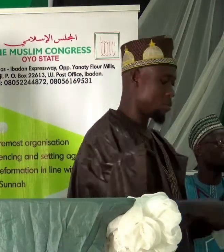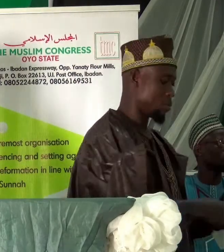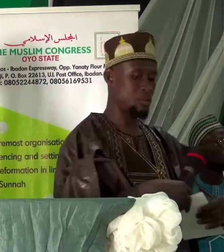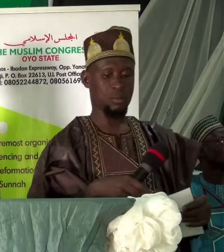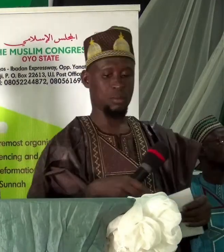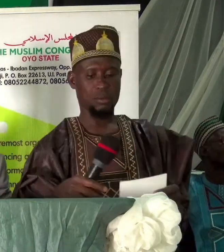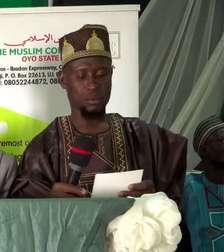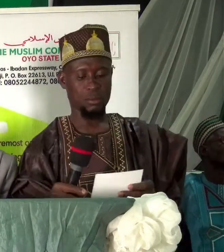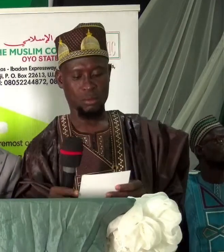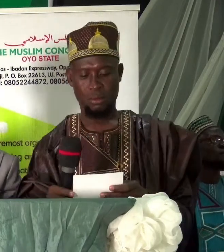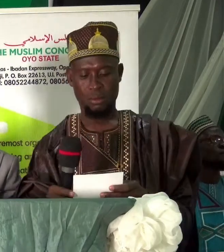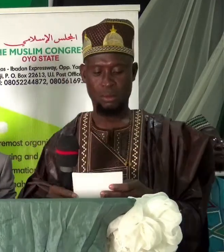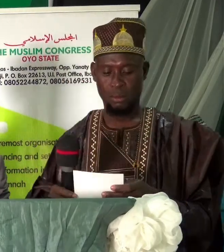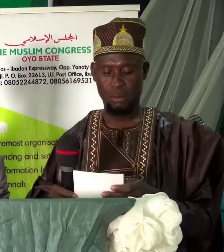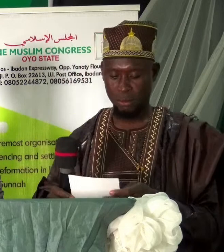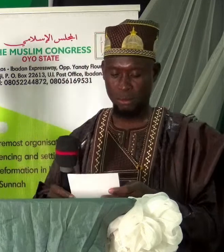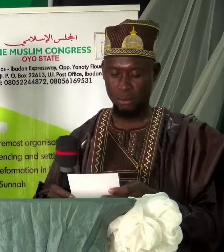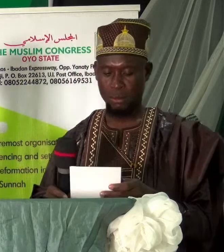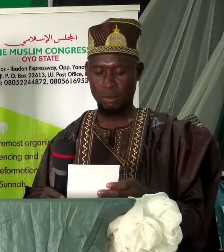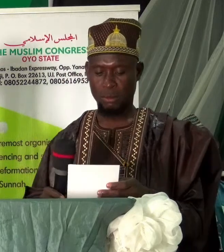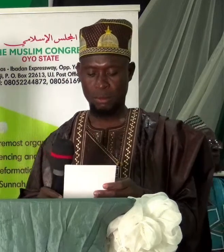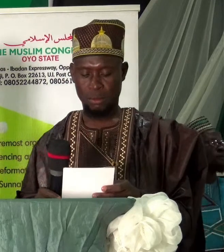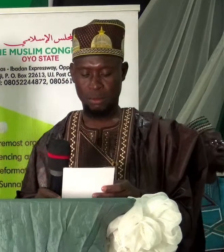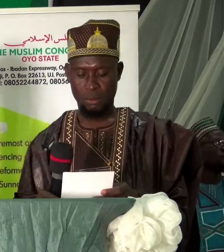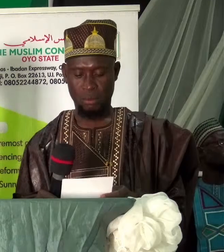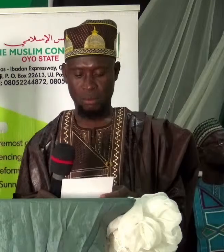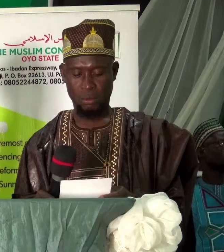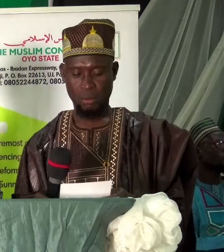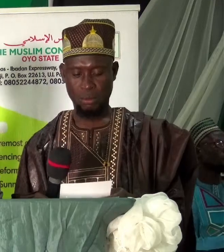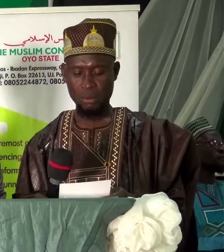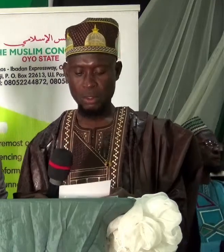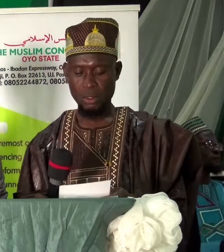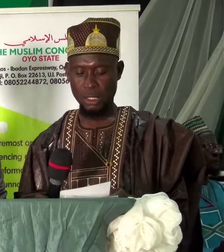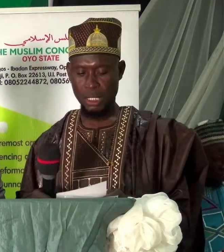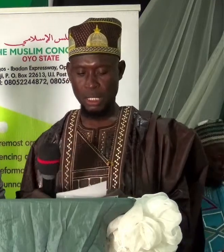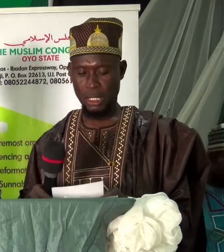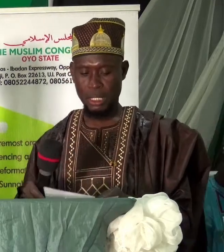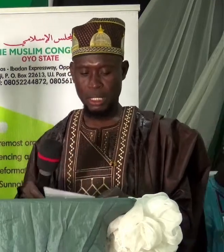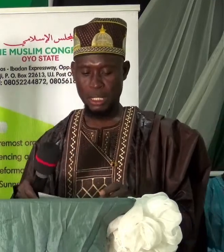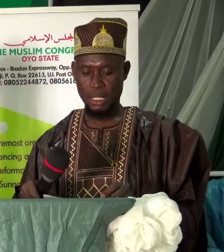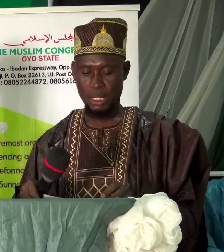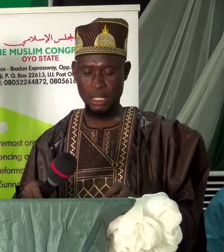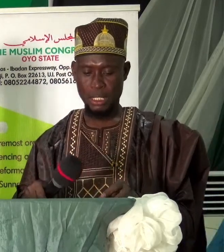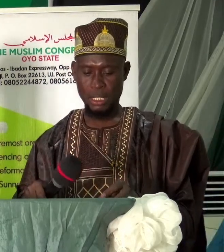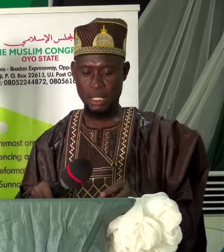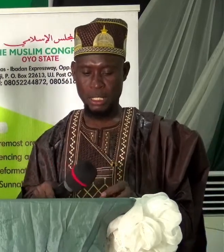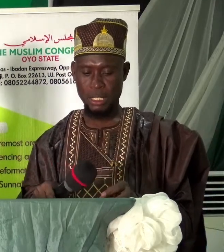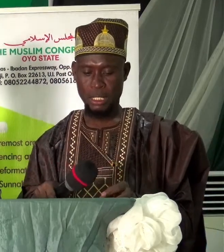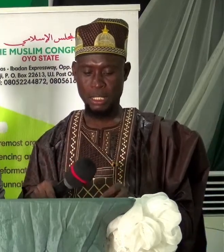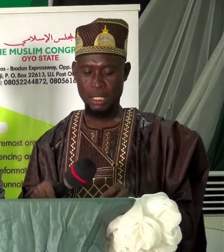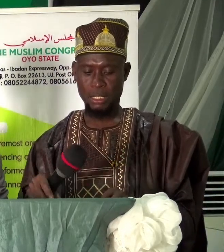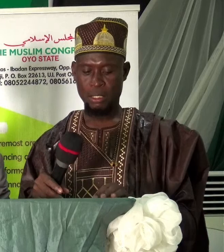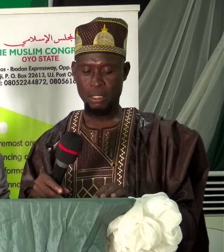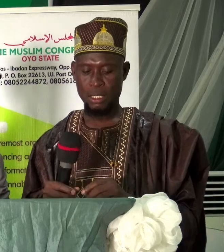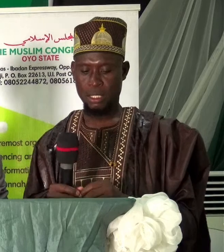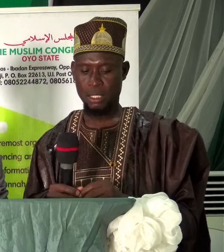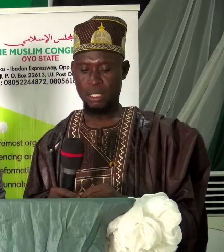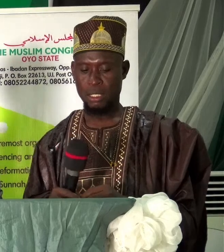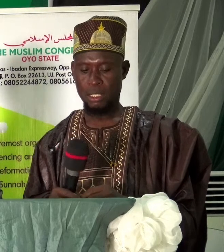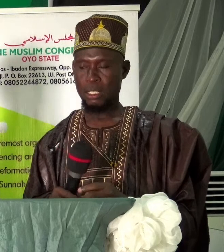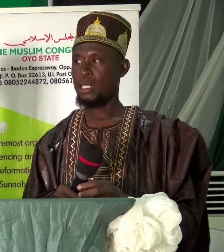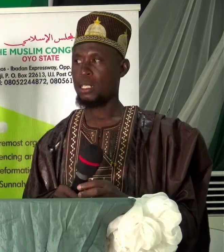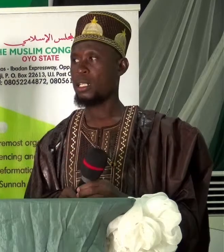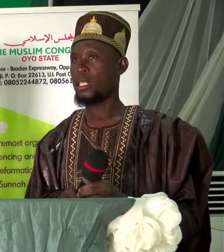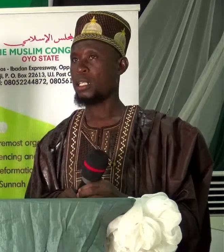we welcome everyone here On behalf of the Amir of the